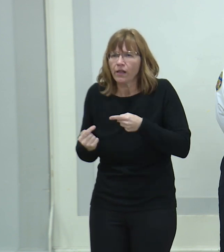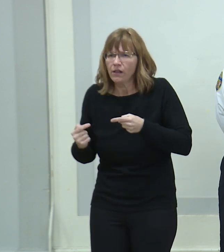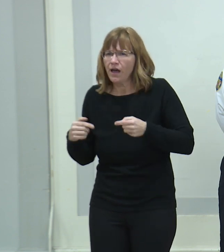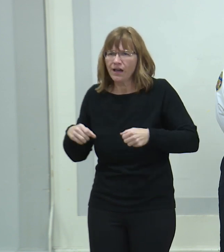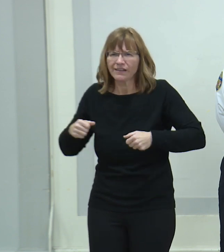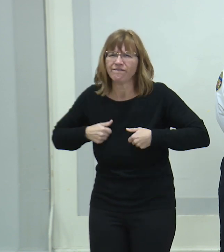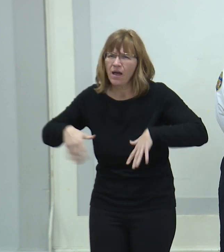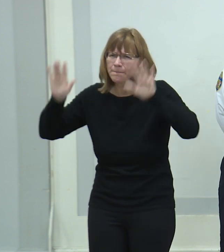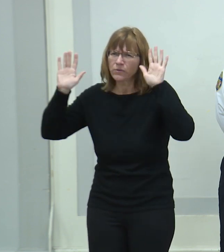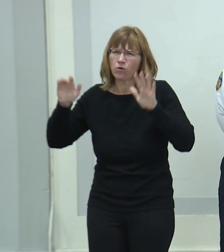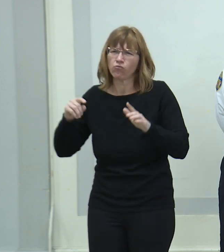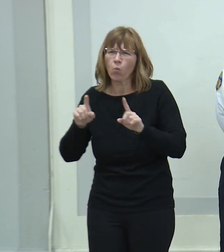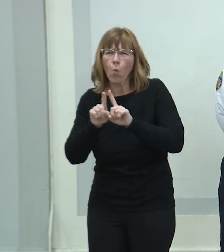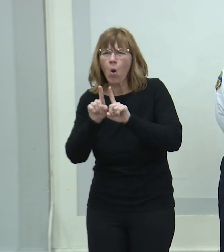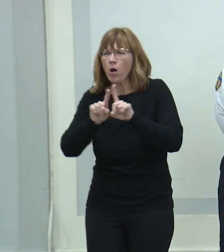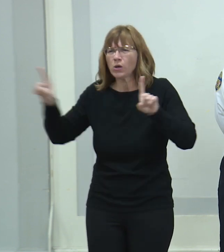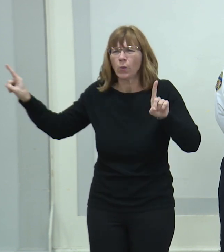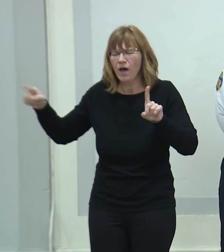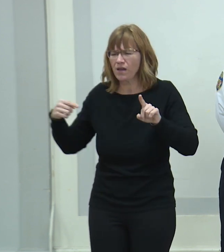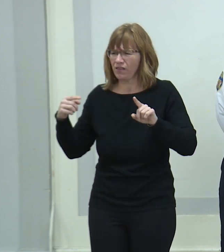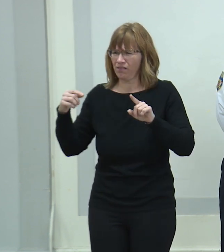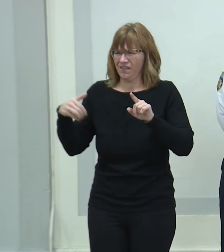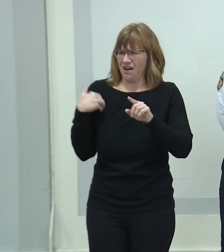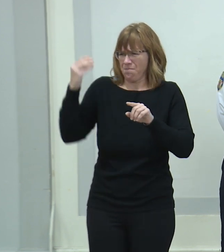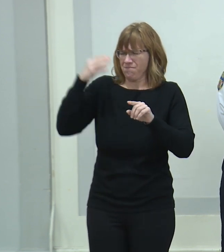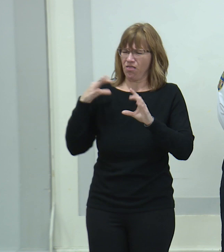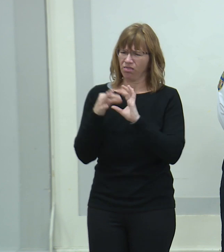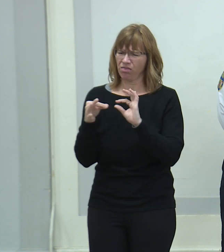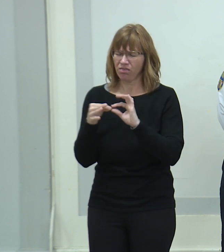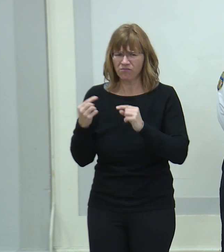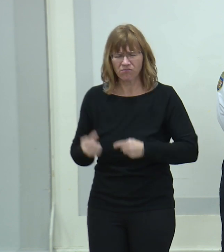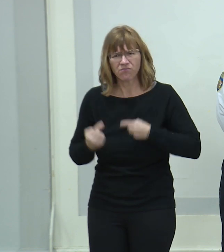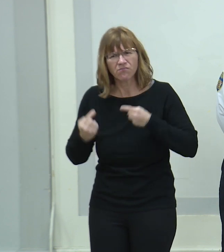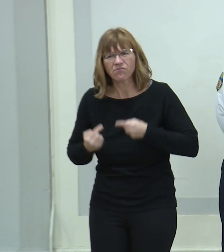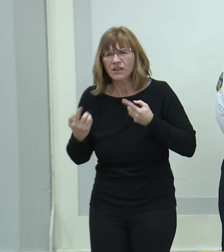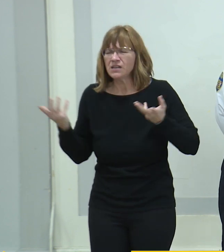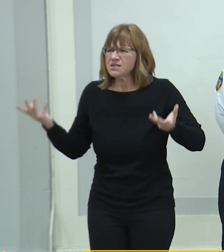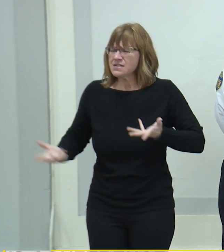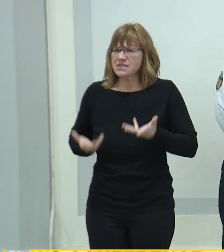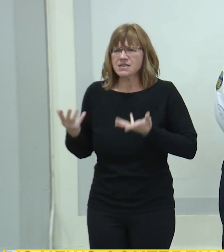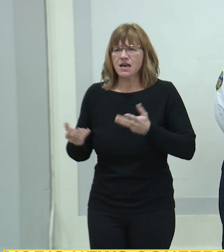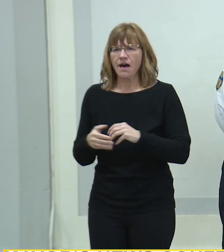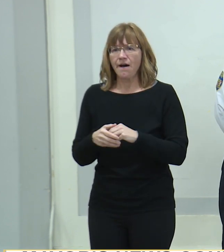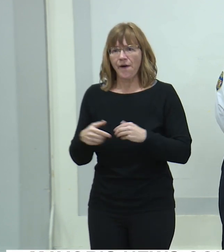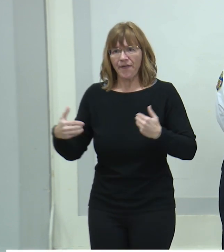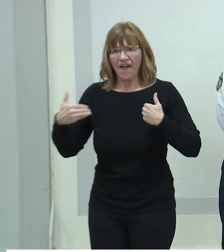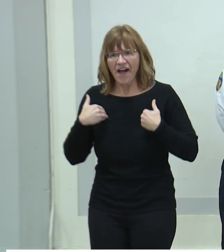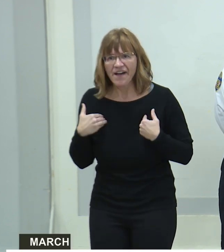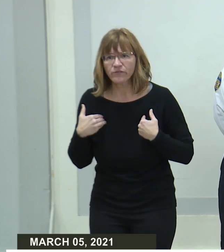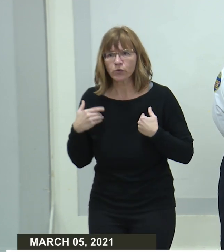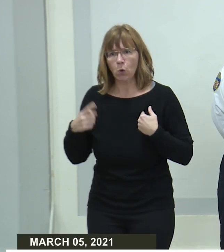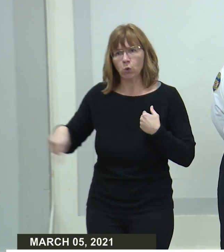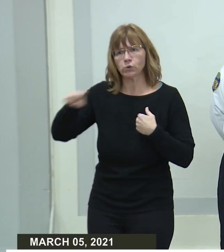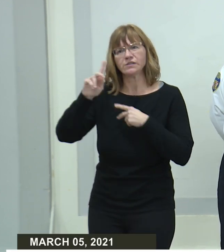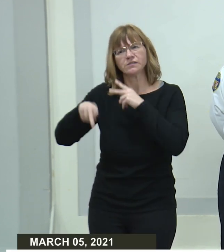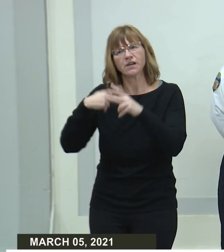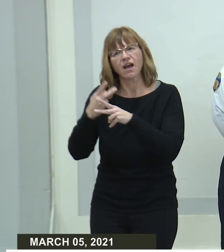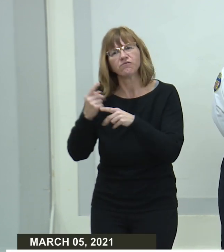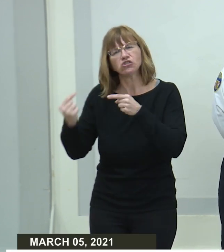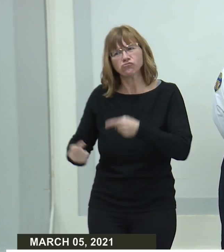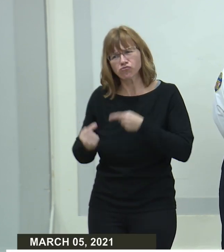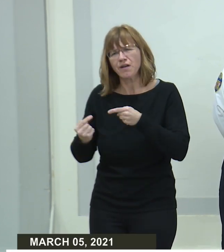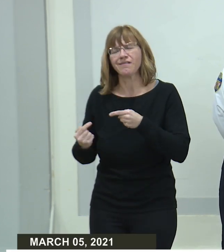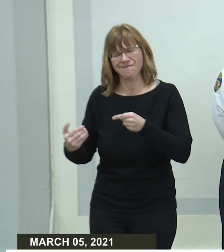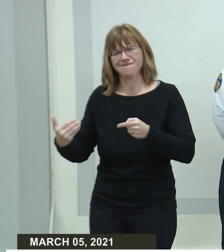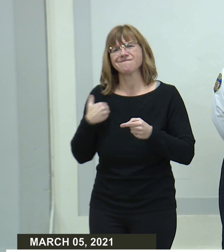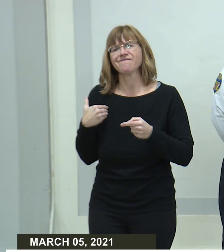want to walk away? And he said to me openly that I have those kind of struggles. And I said to him, it's okay to have that. And it's